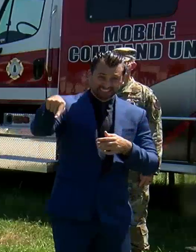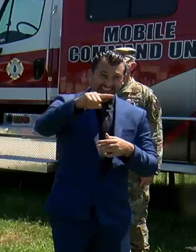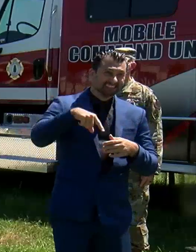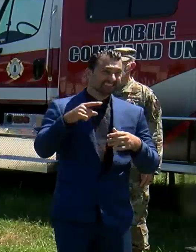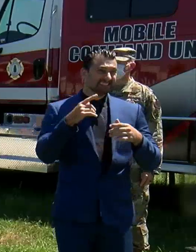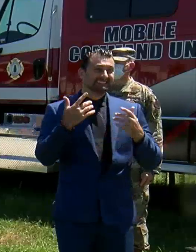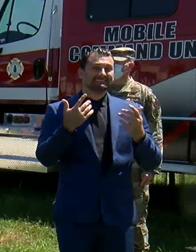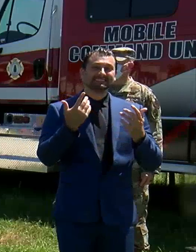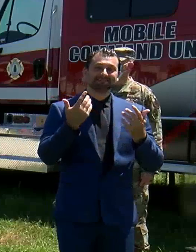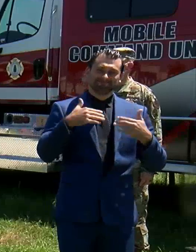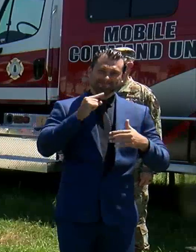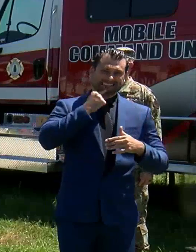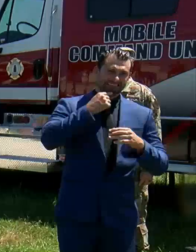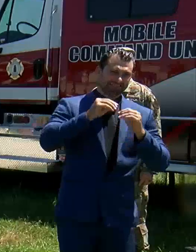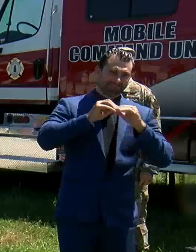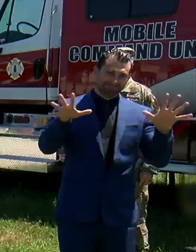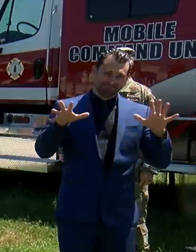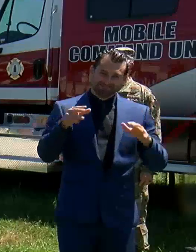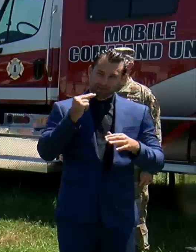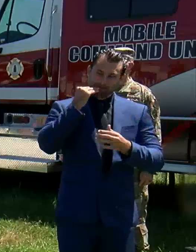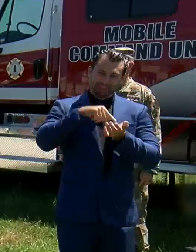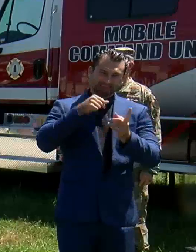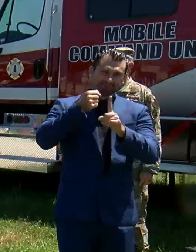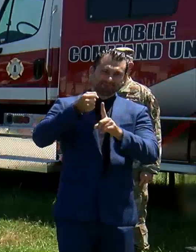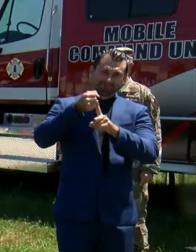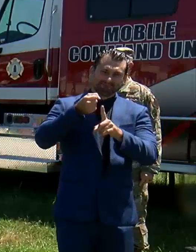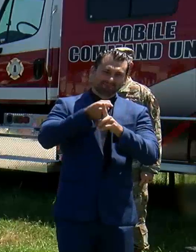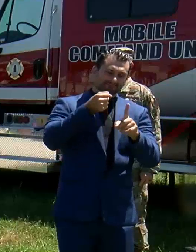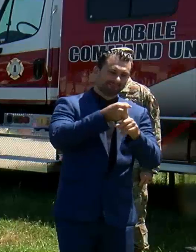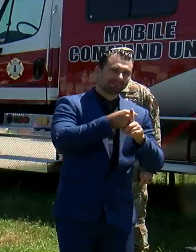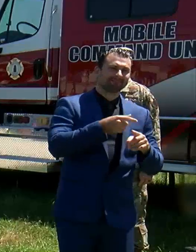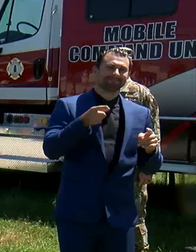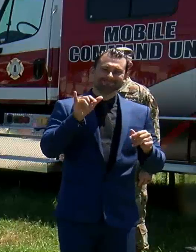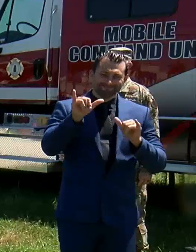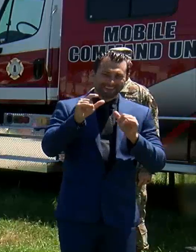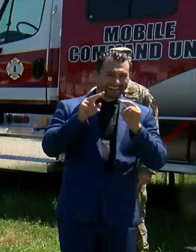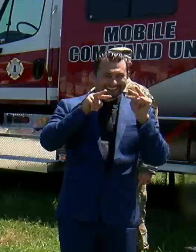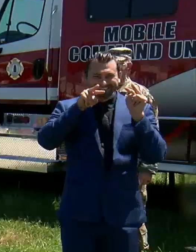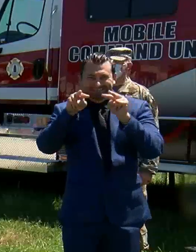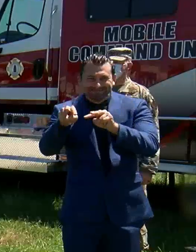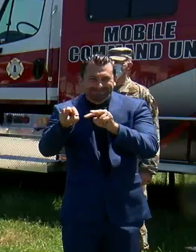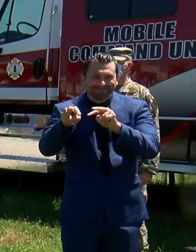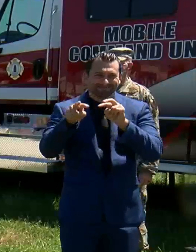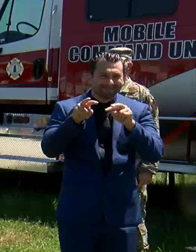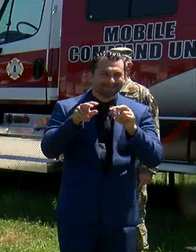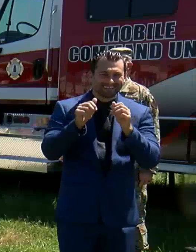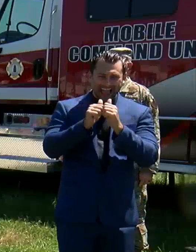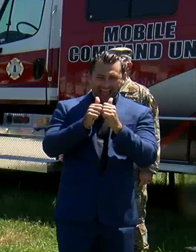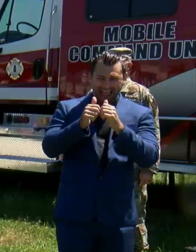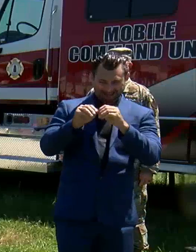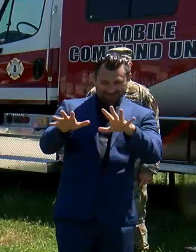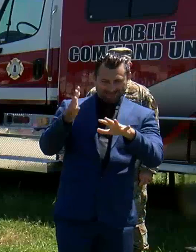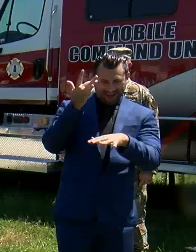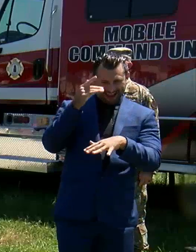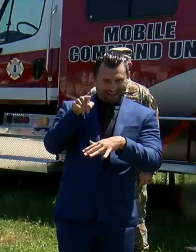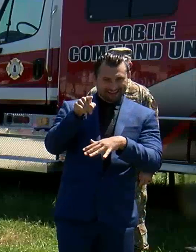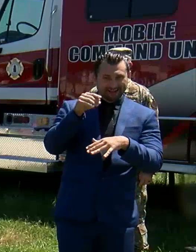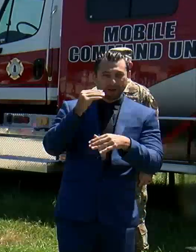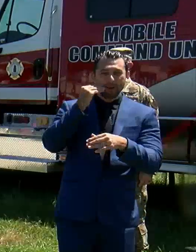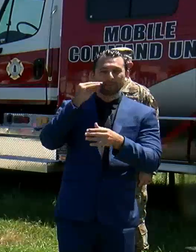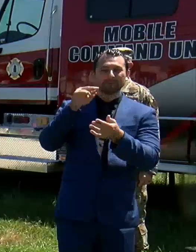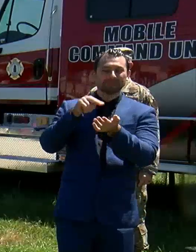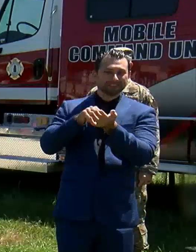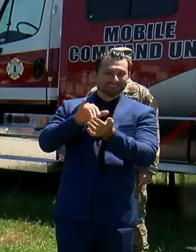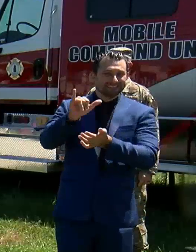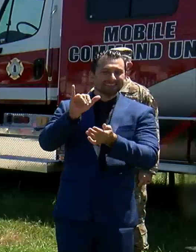and they've identified some clusters and have isolated those and prevented many more infections, which is very, very